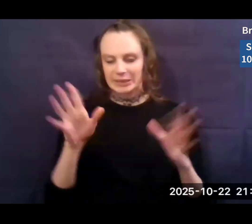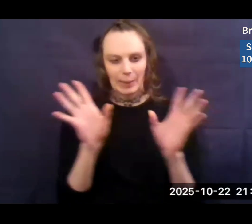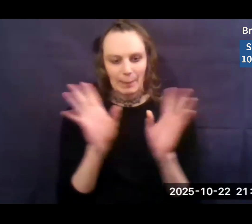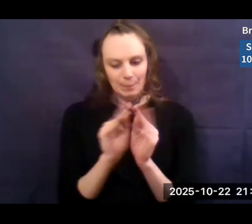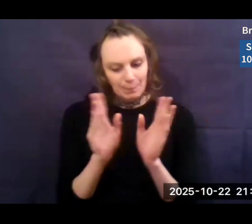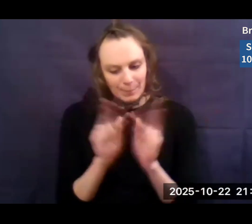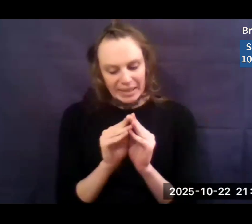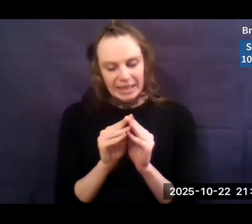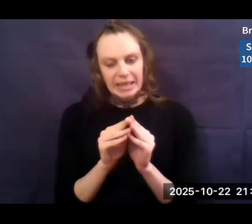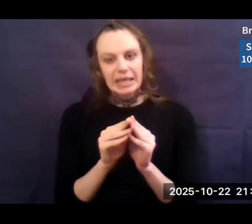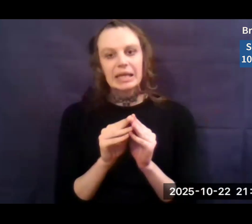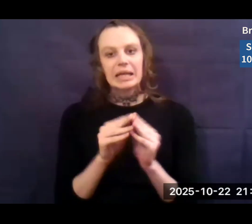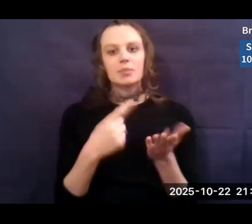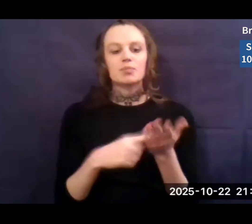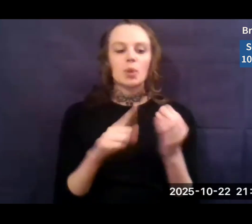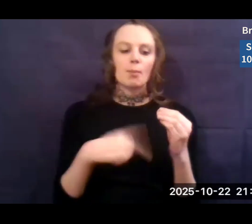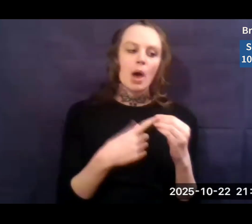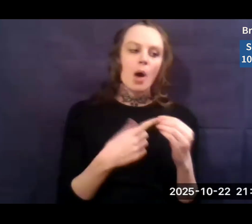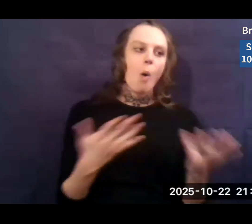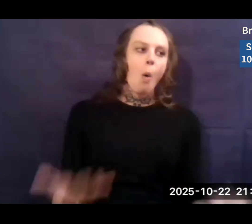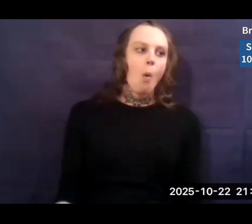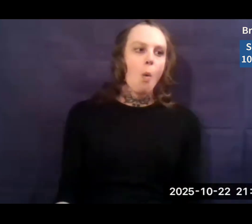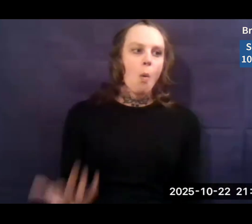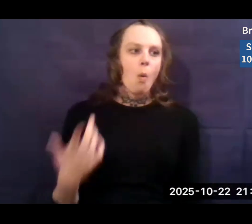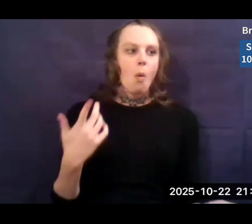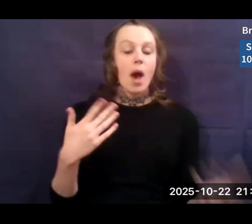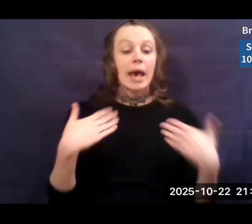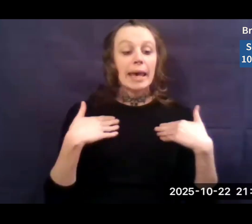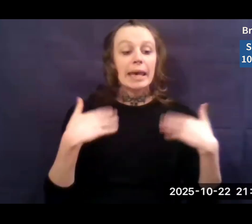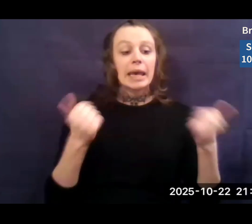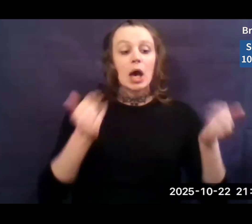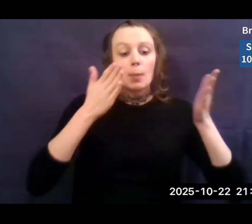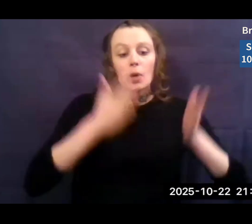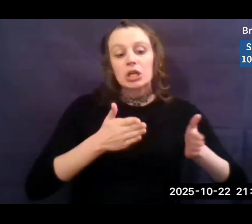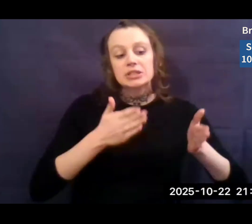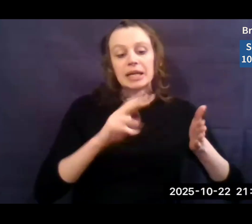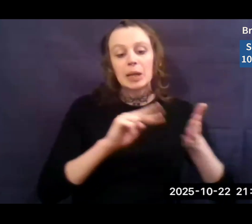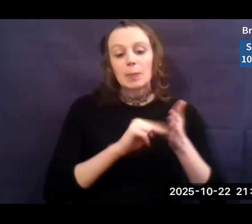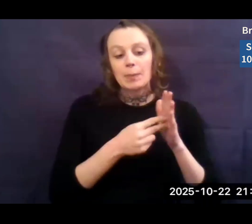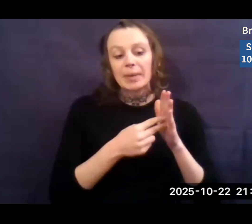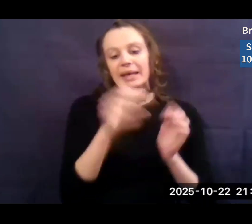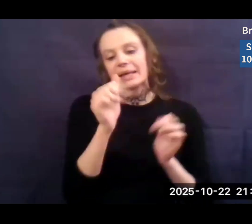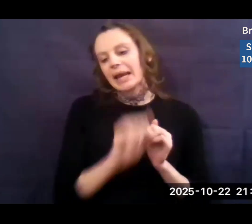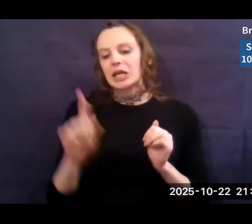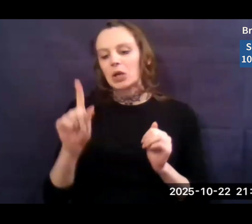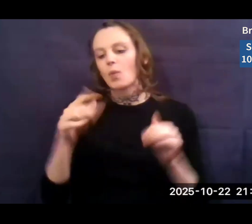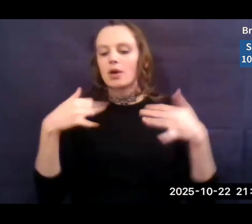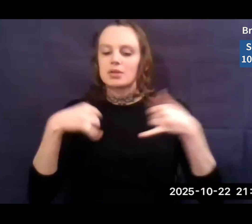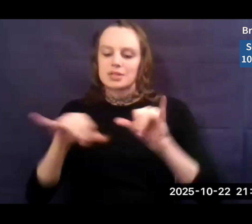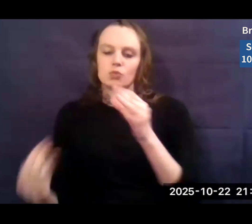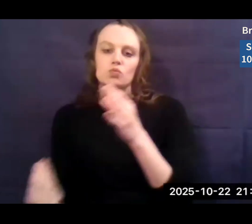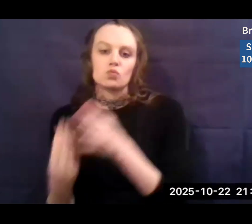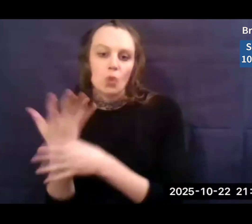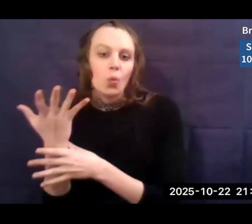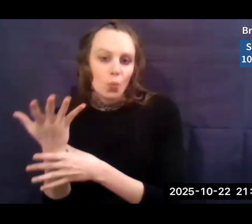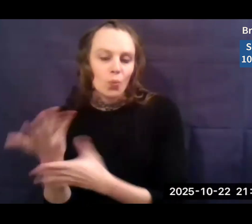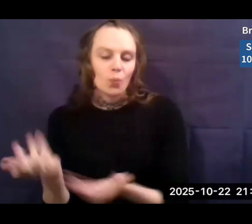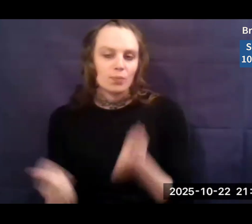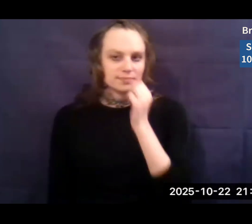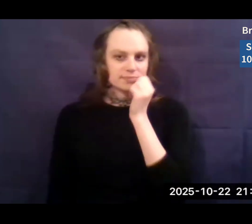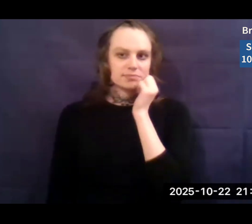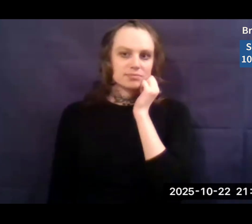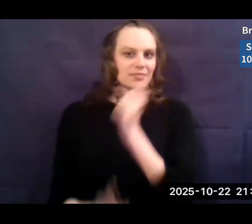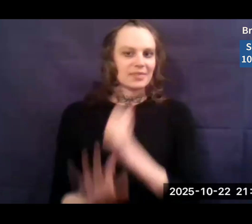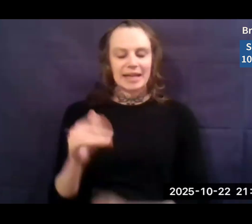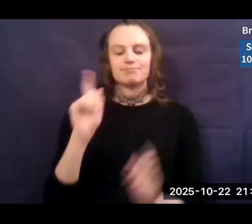we are people who, a young person is anybody who has growing left to do, because that is